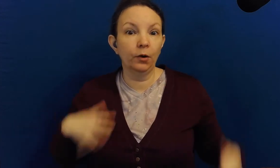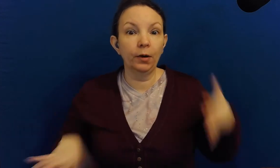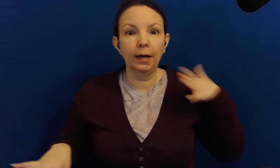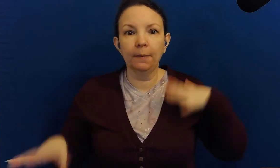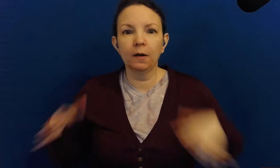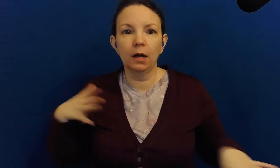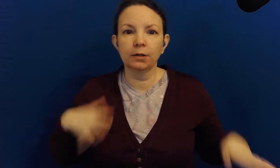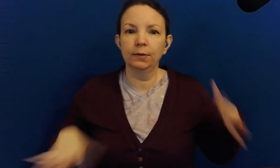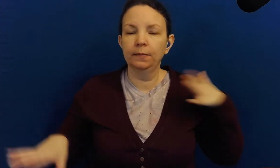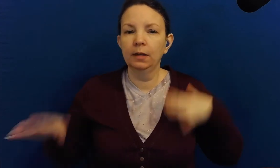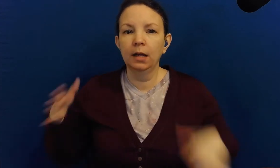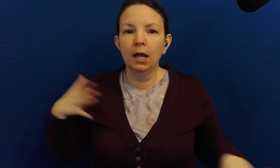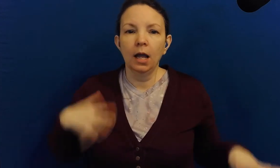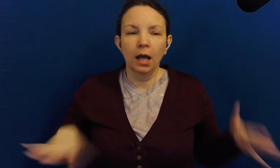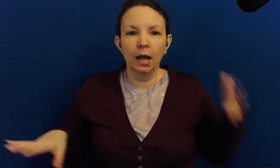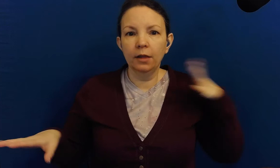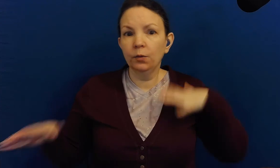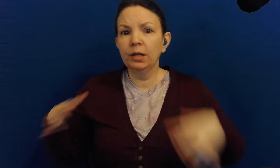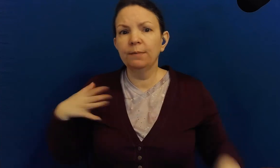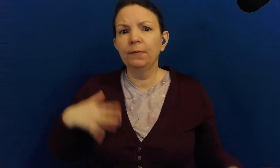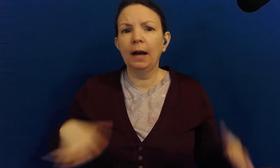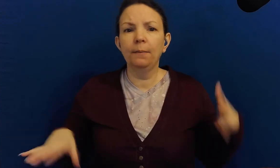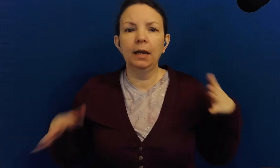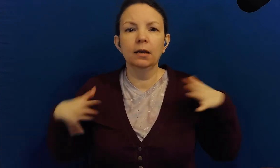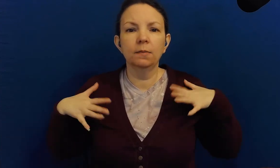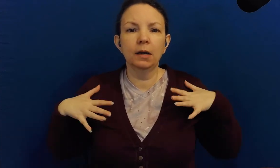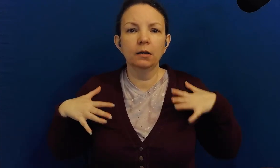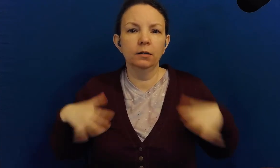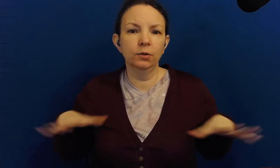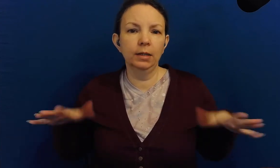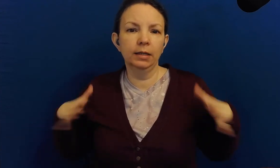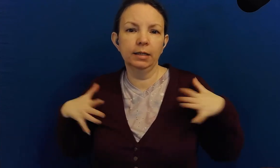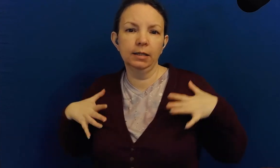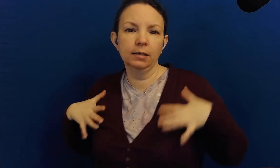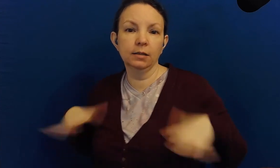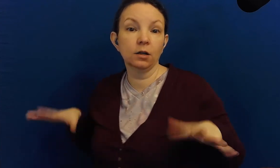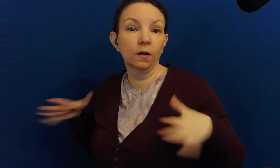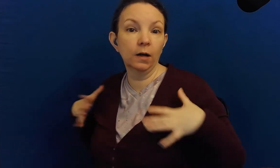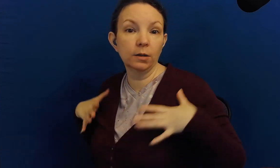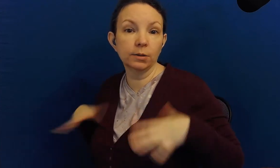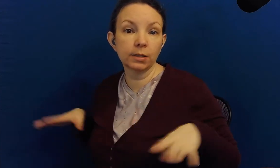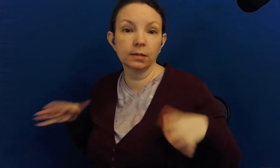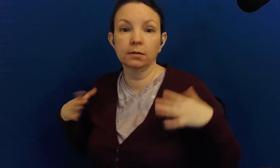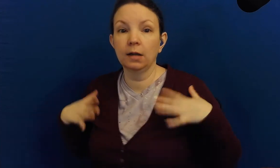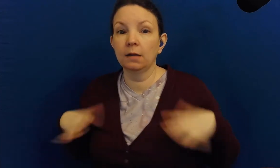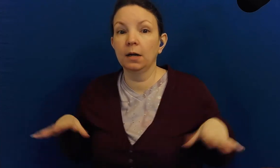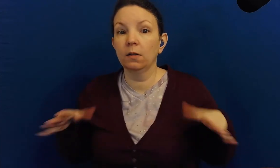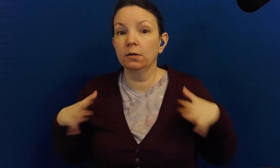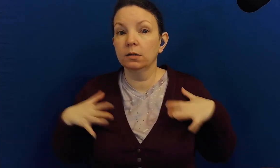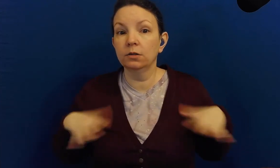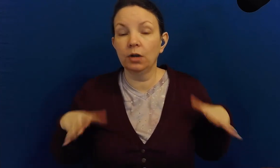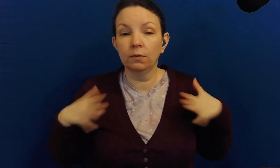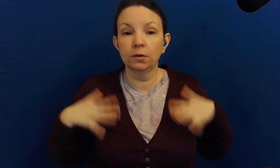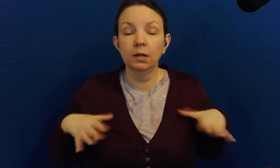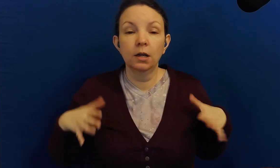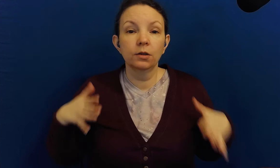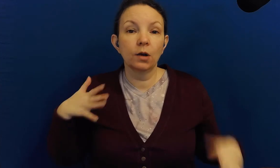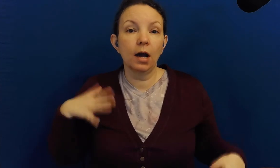down. Costume. And the reason that being is because doing this is clothes. It's talking about clothes in general. So